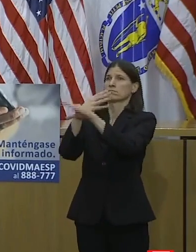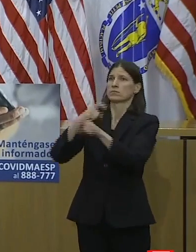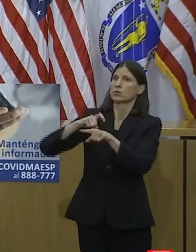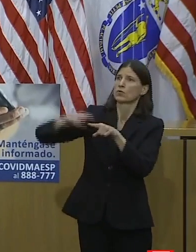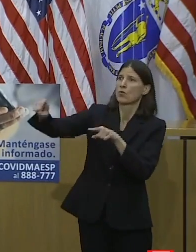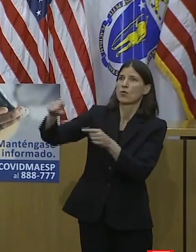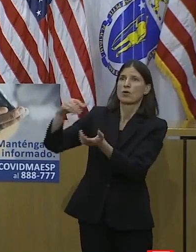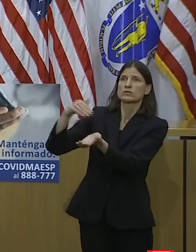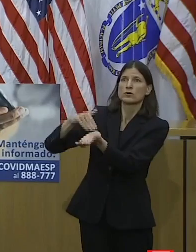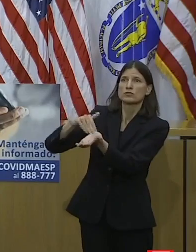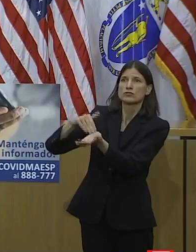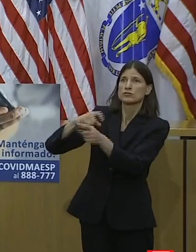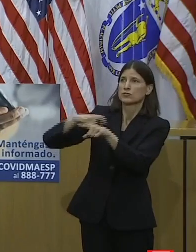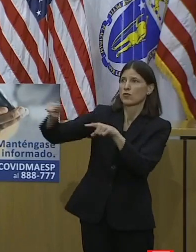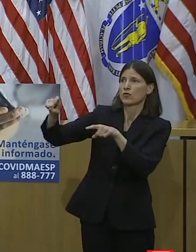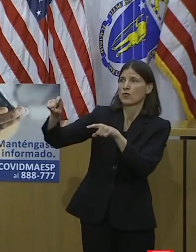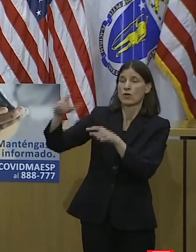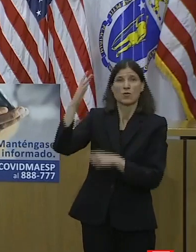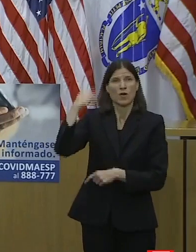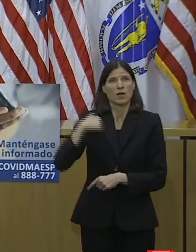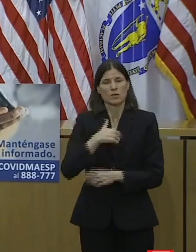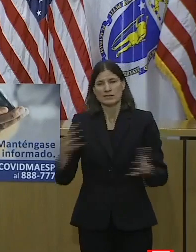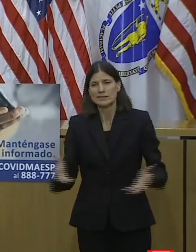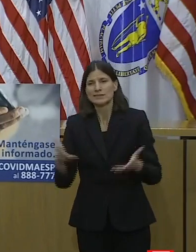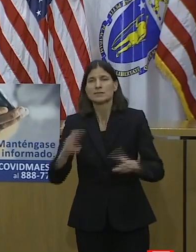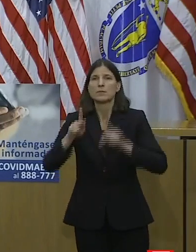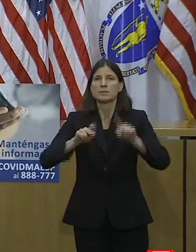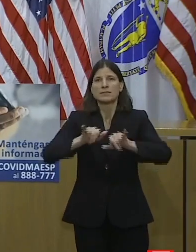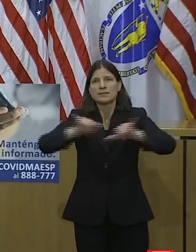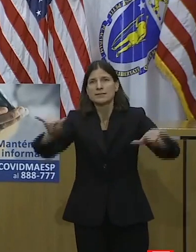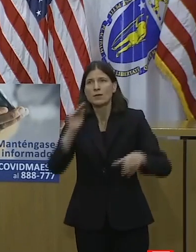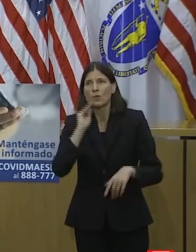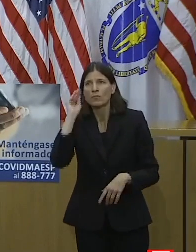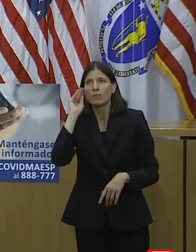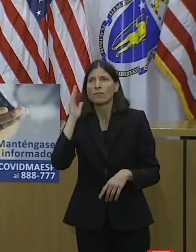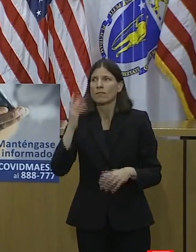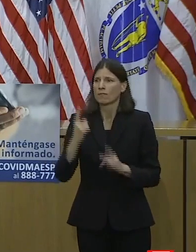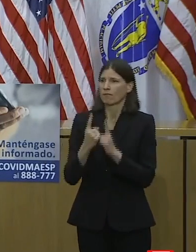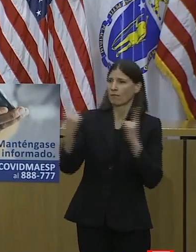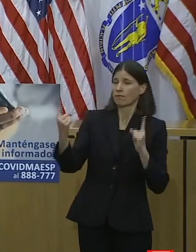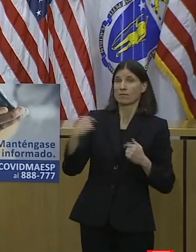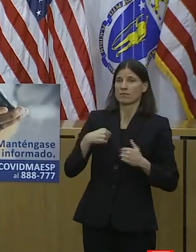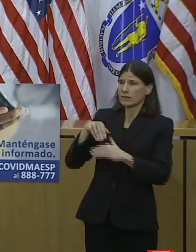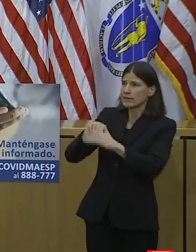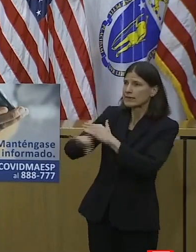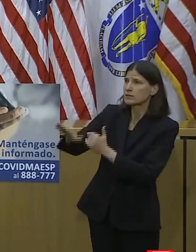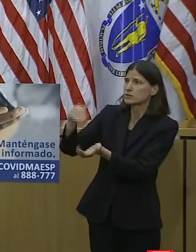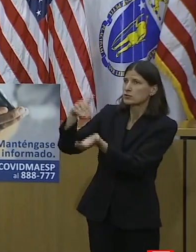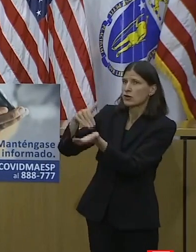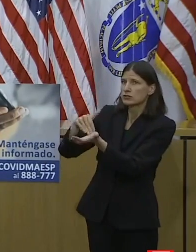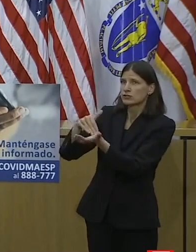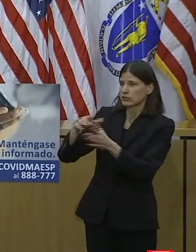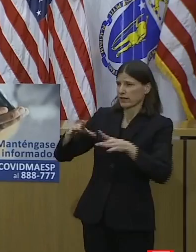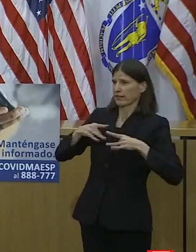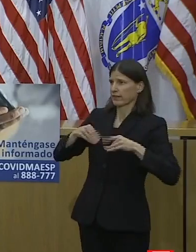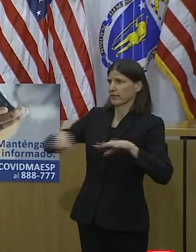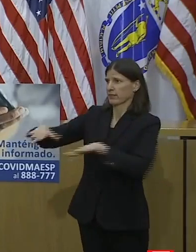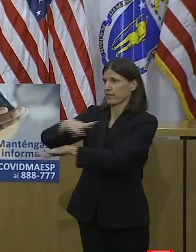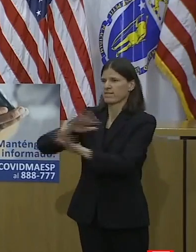their state of affairs and their symptoms and a clinician so that they could engage and get reimbursed, whether it was a phone call or a video